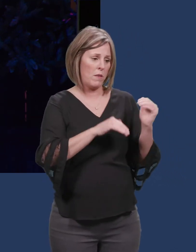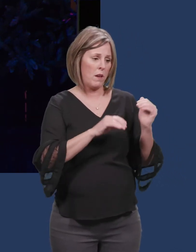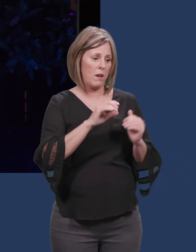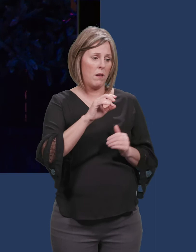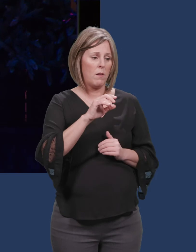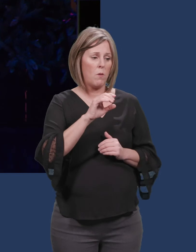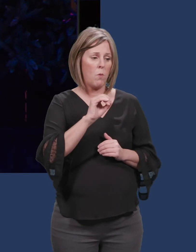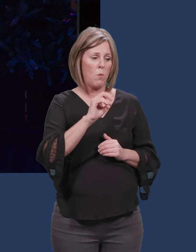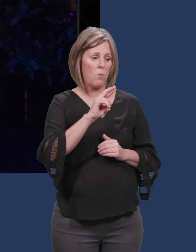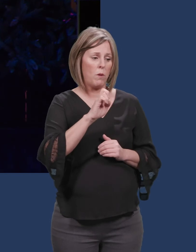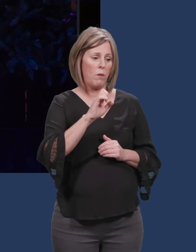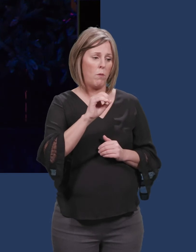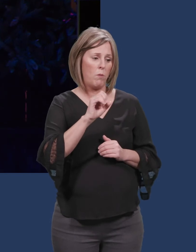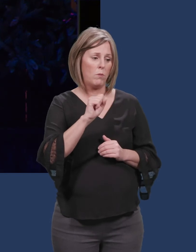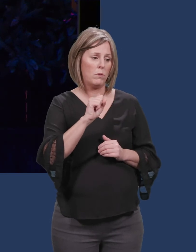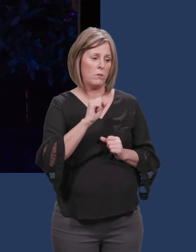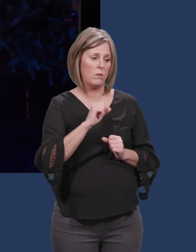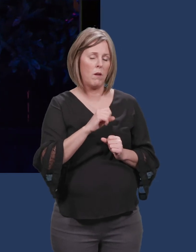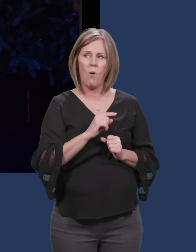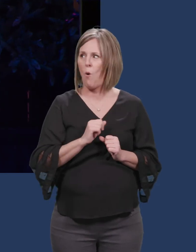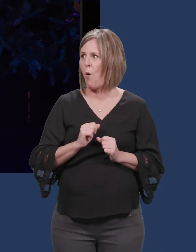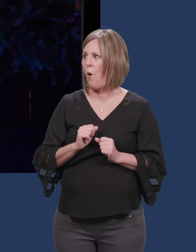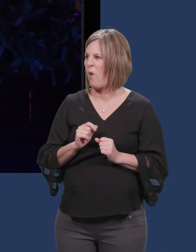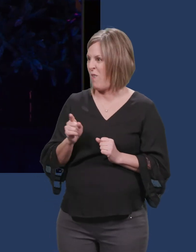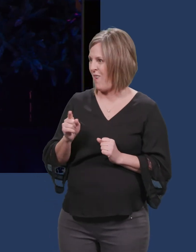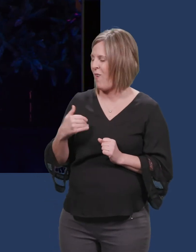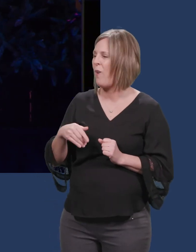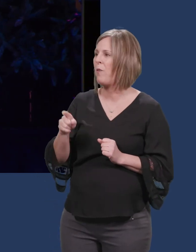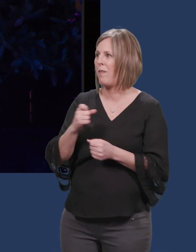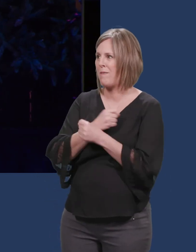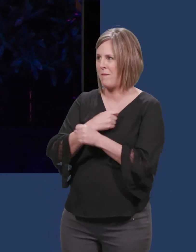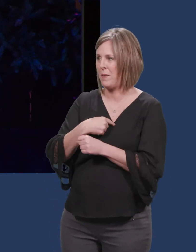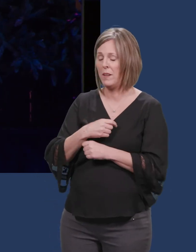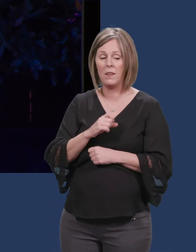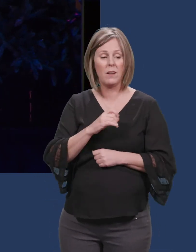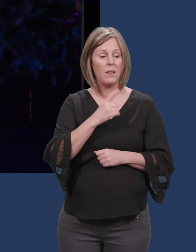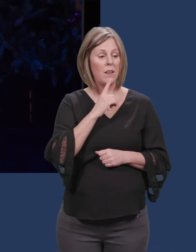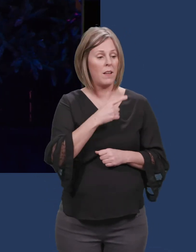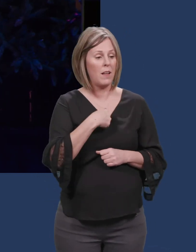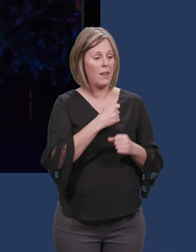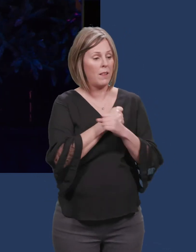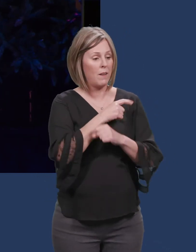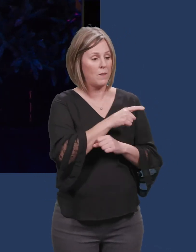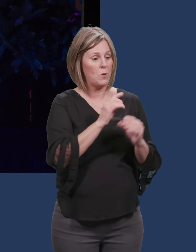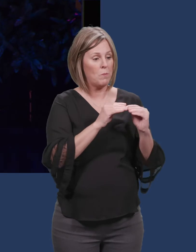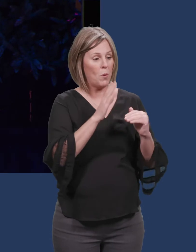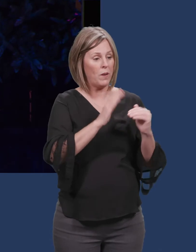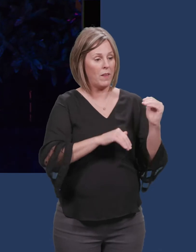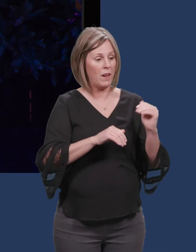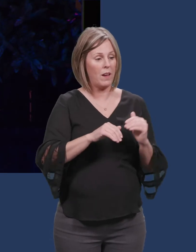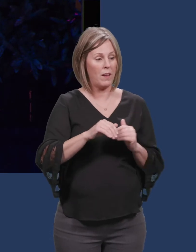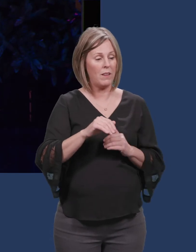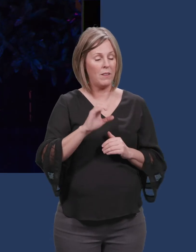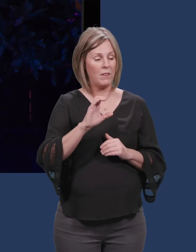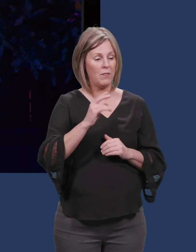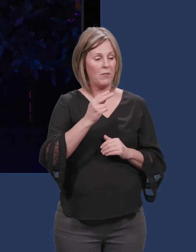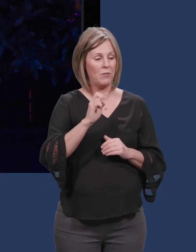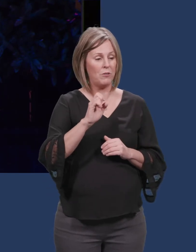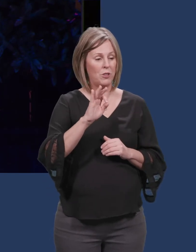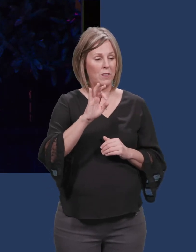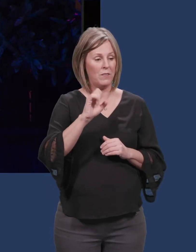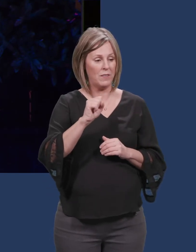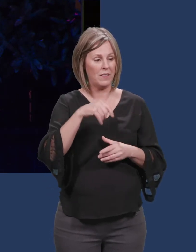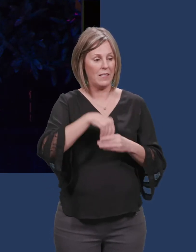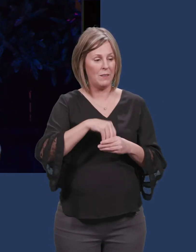would know that's significant, right? If I told her I loved her more than the Chiefs being in the Super Bowl, that would be a big deal to her,